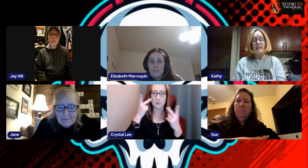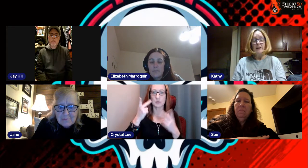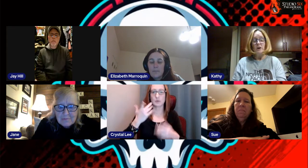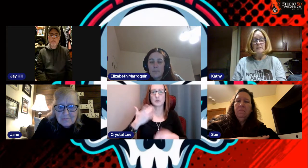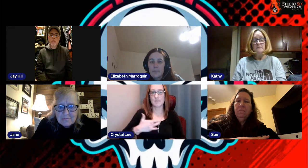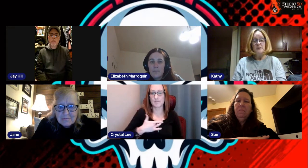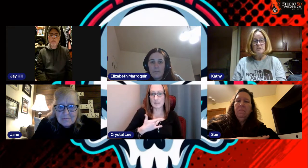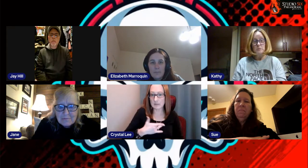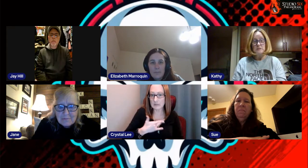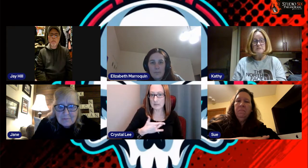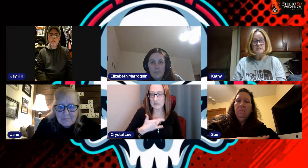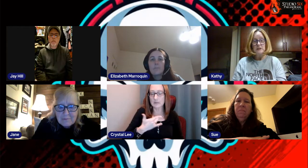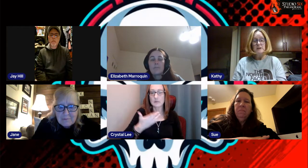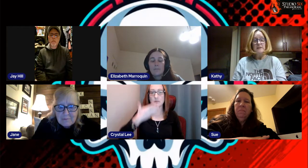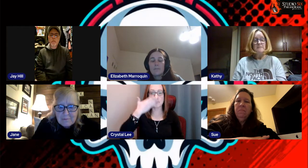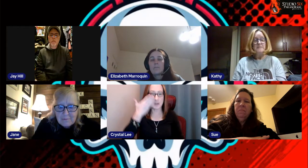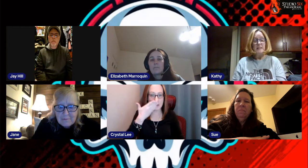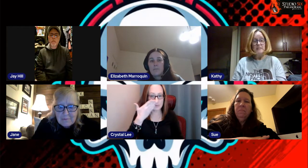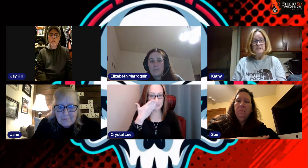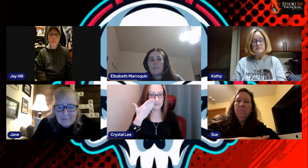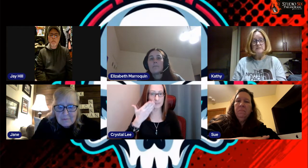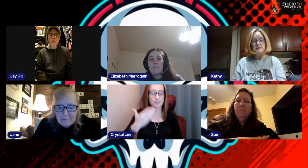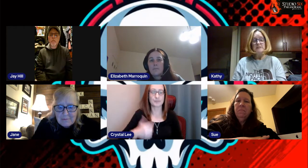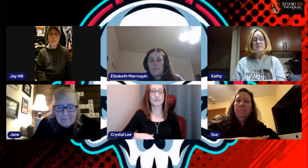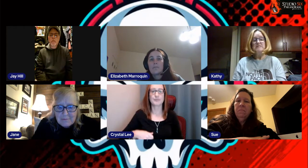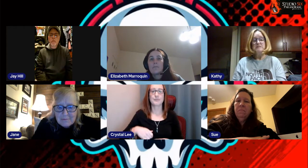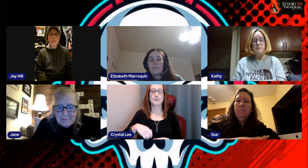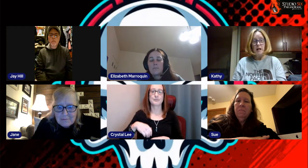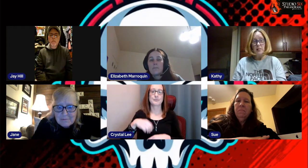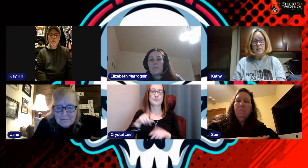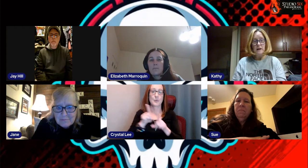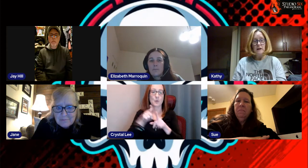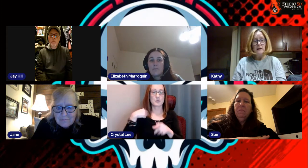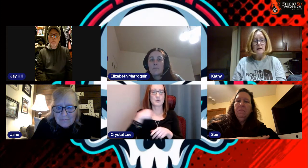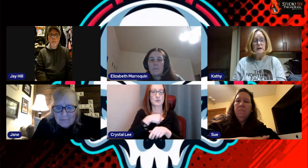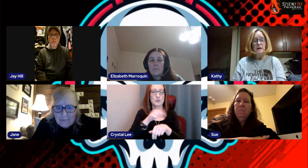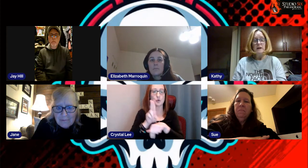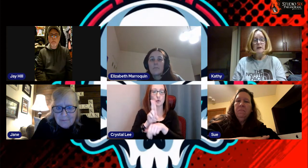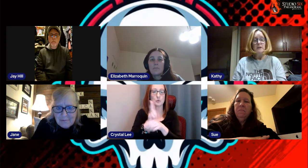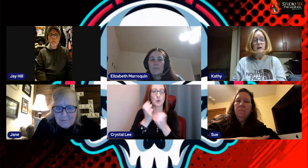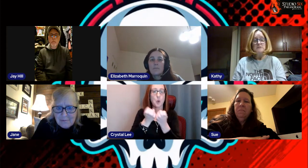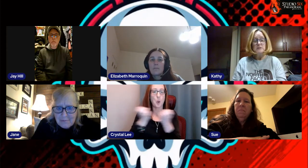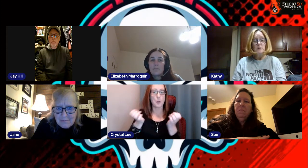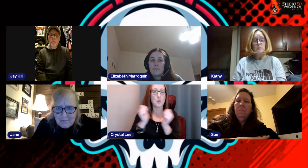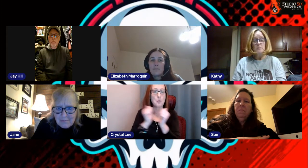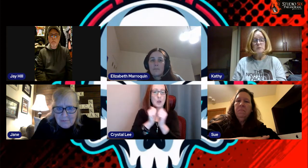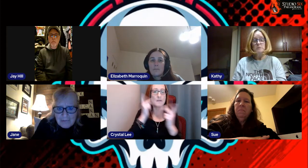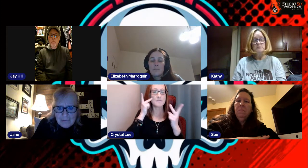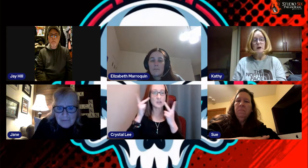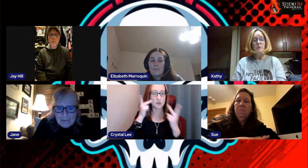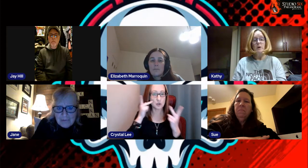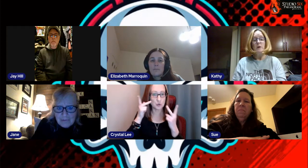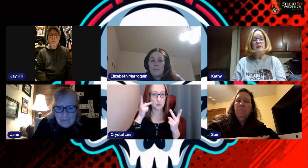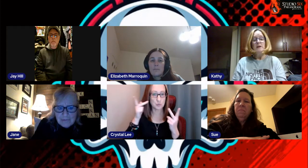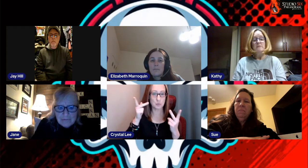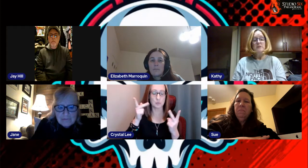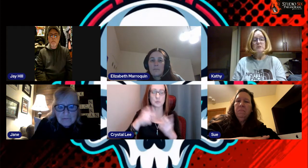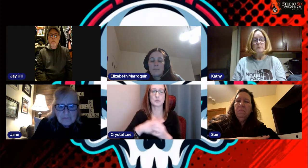We rely on visuals, feelings, smell, and also we use